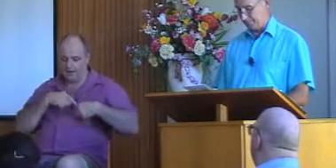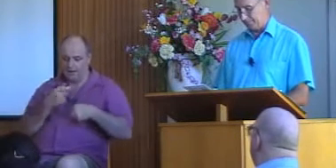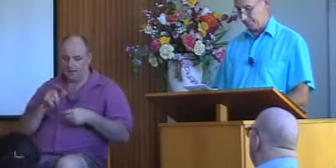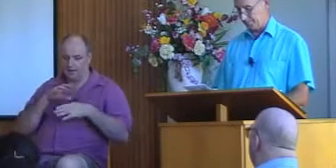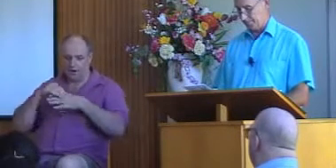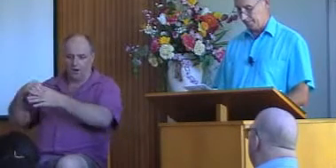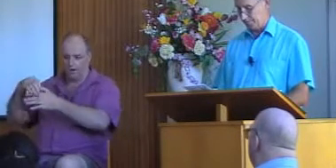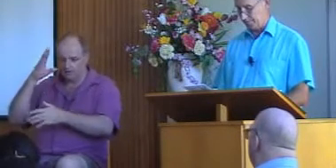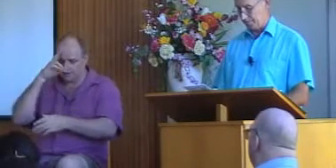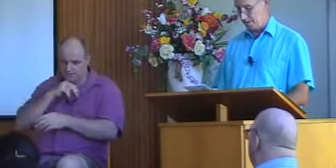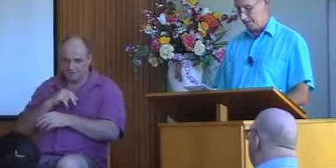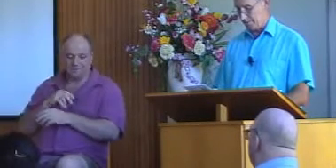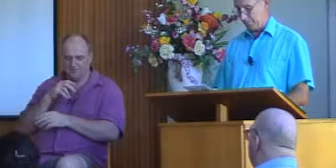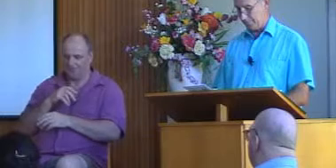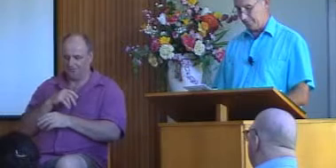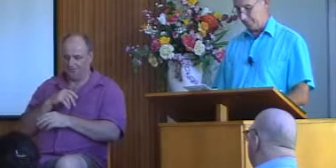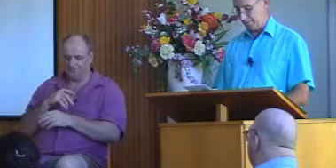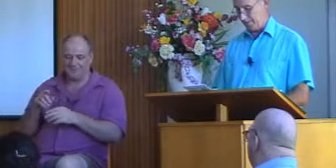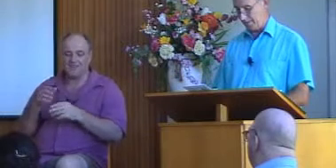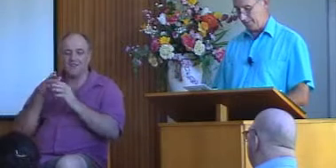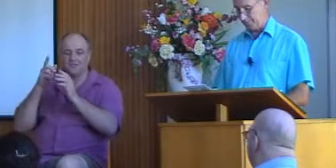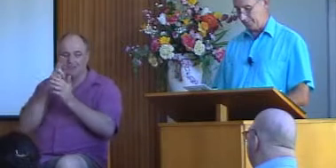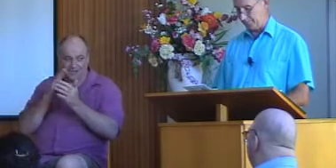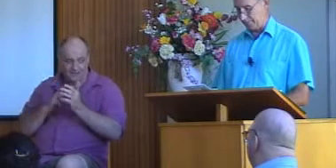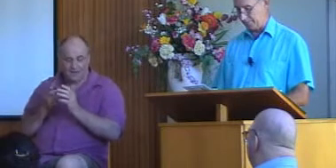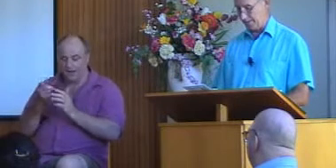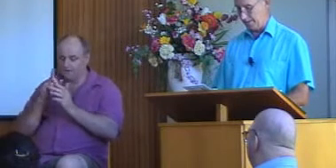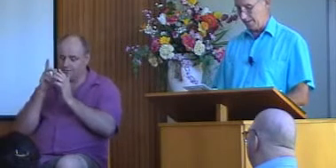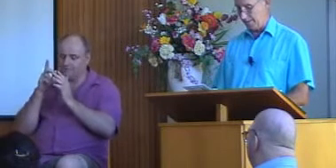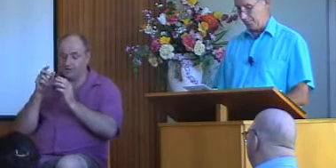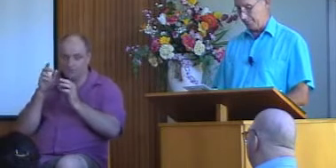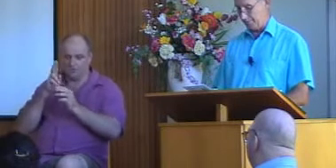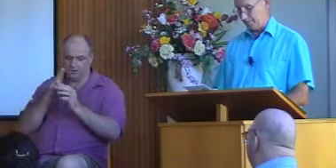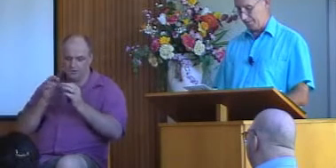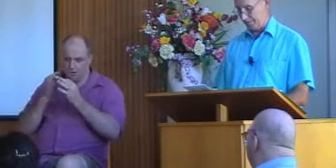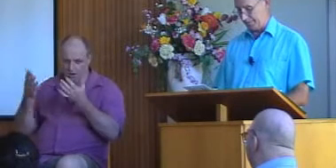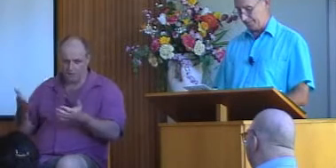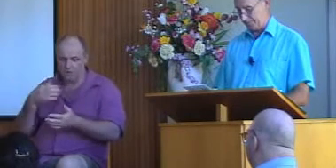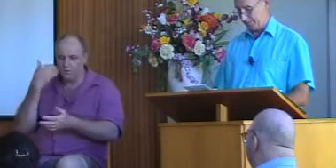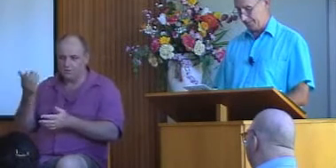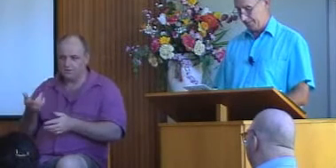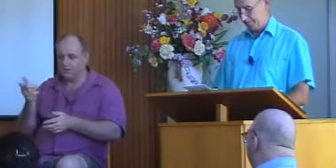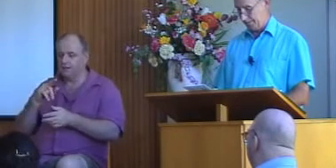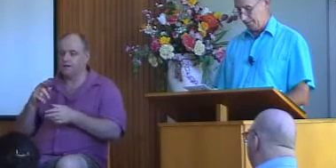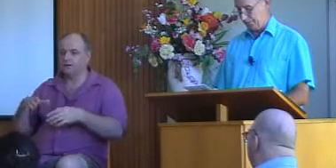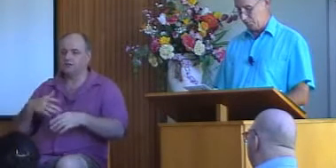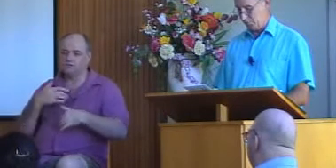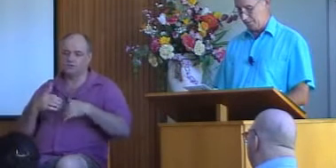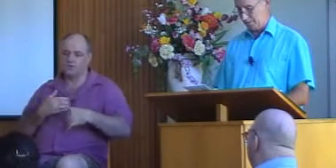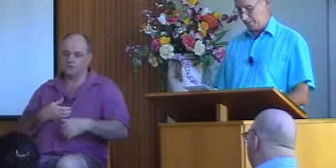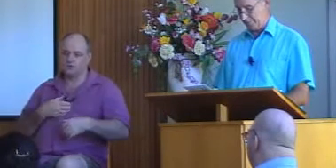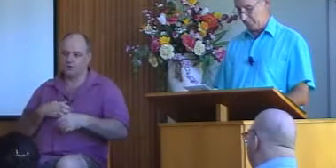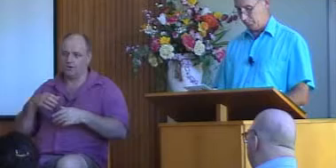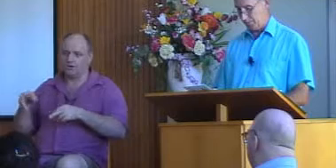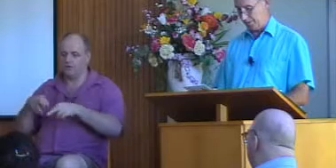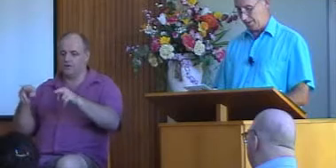prayerfully. It is a mine of wealth, a paradise of glory, and a river of pleasure. It is given you